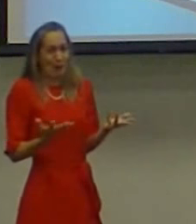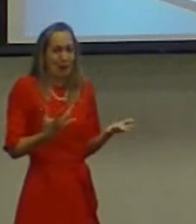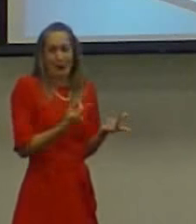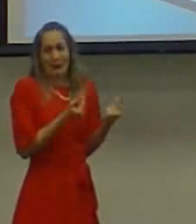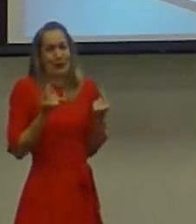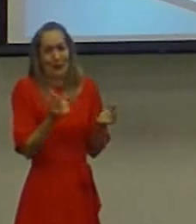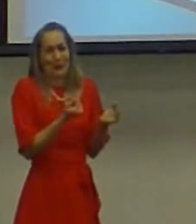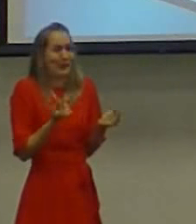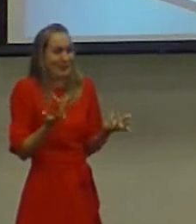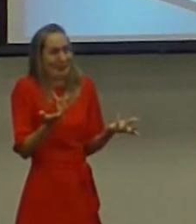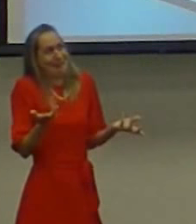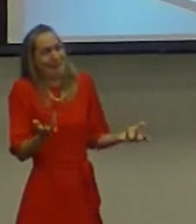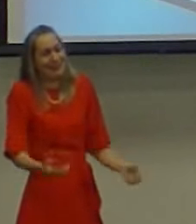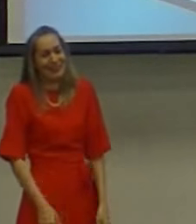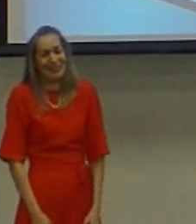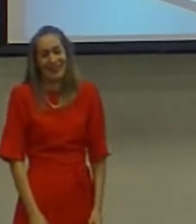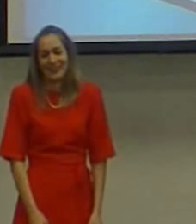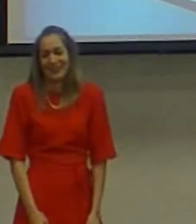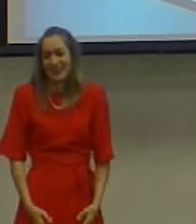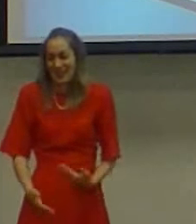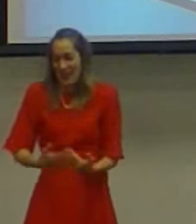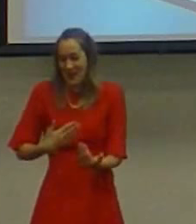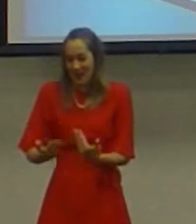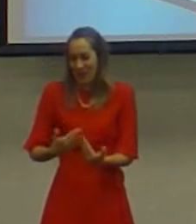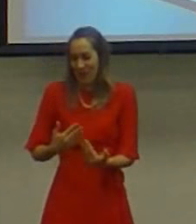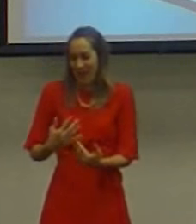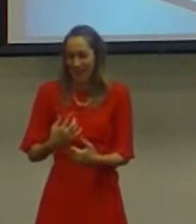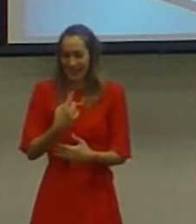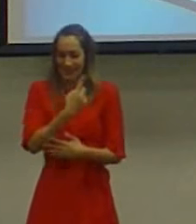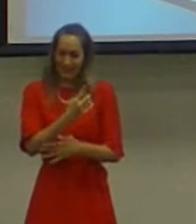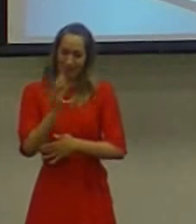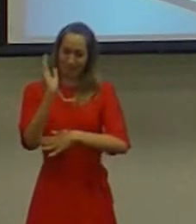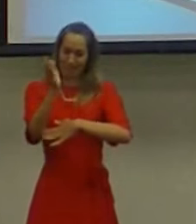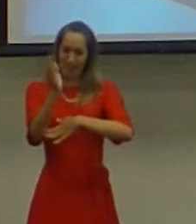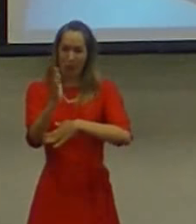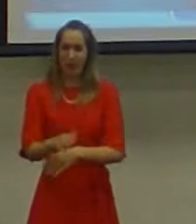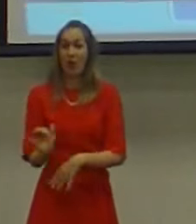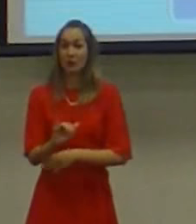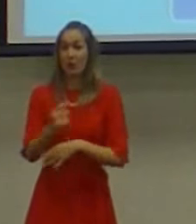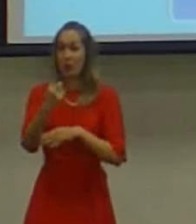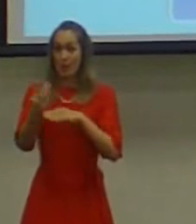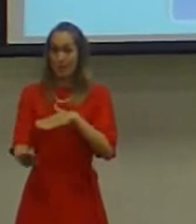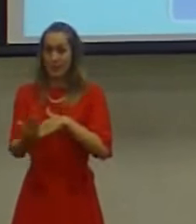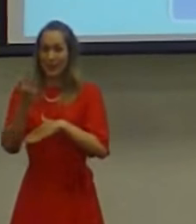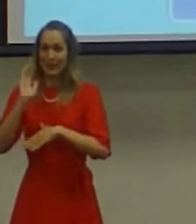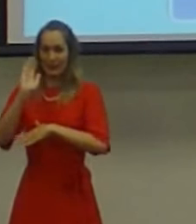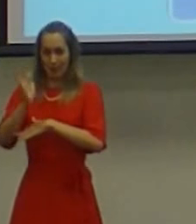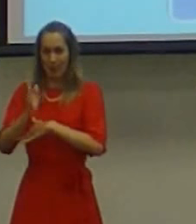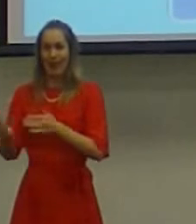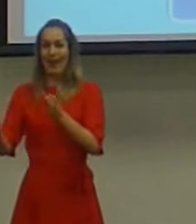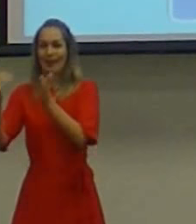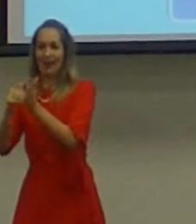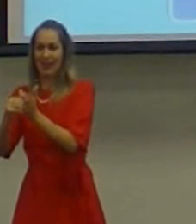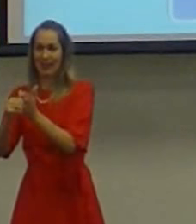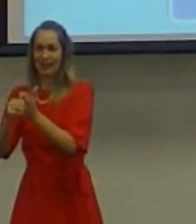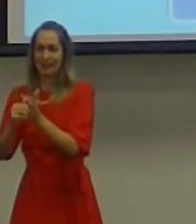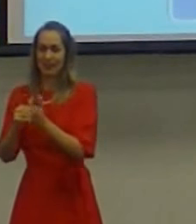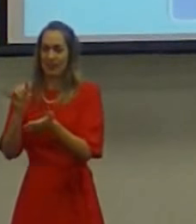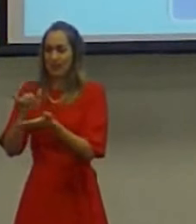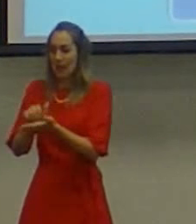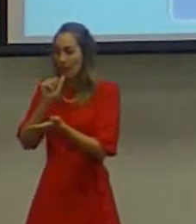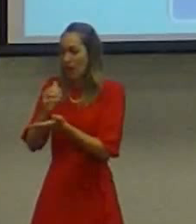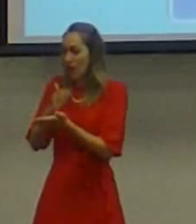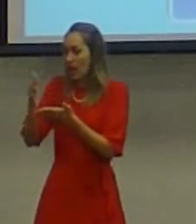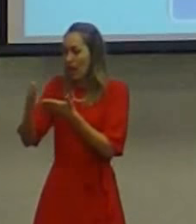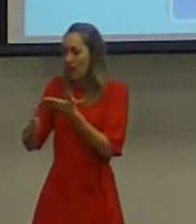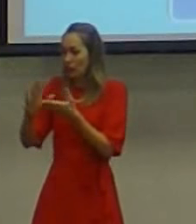do? Okay. So anyways, there he is. And he not only did that, he spoke one morning and just a bunch of cool stuff. And that's not the end of the story either.